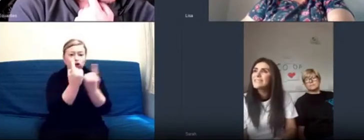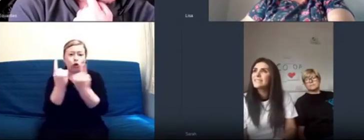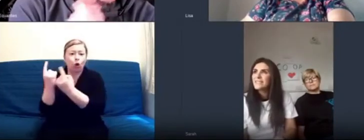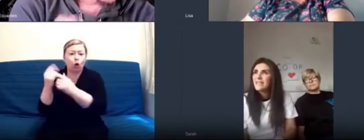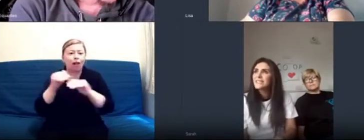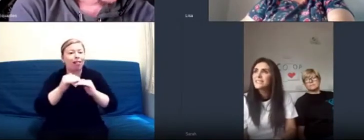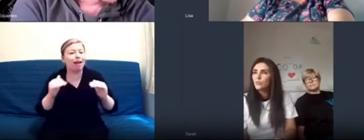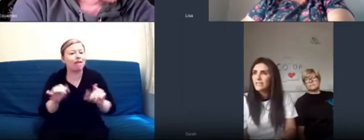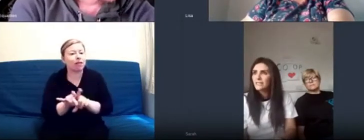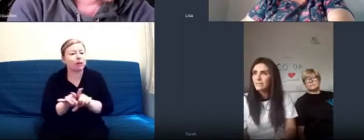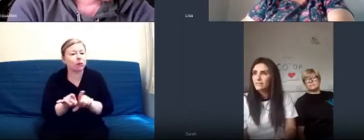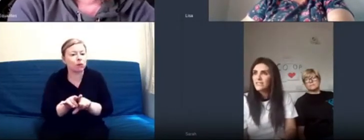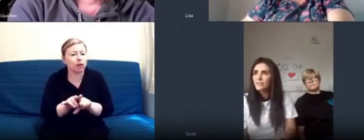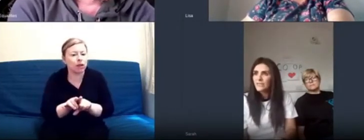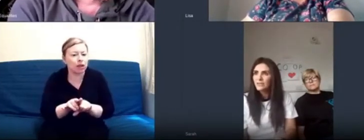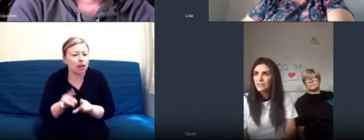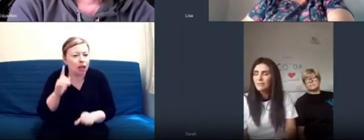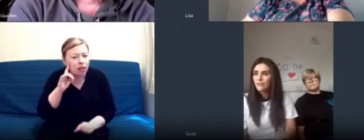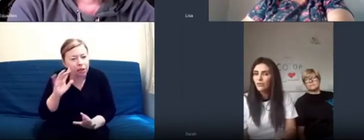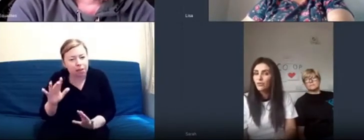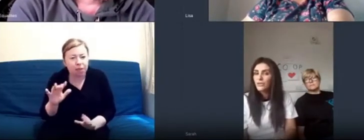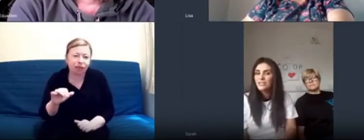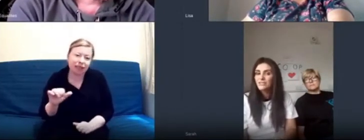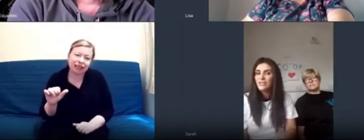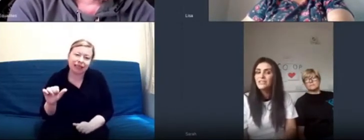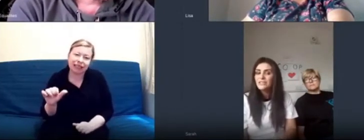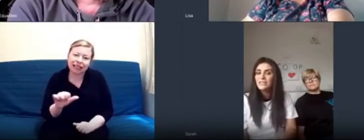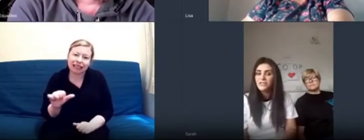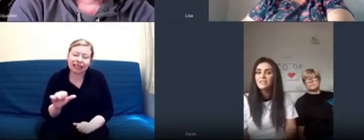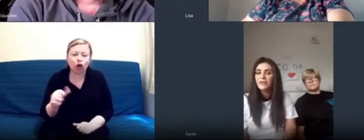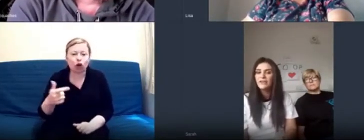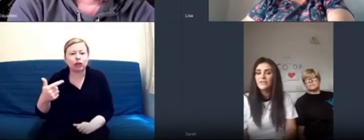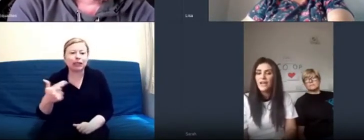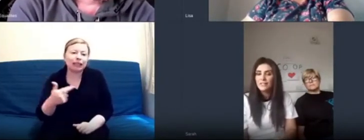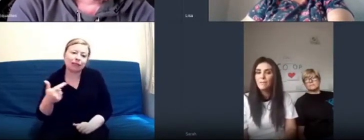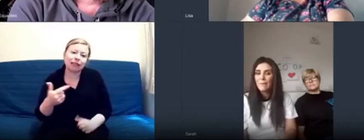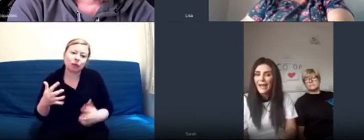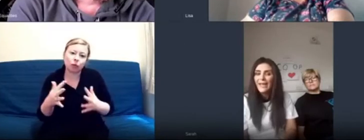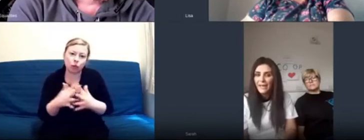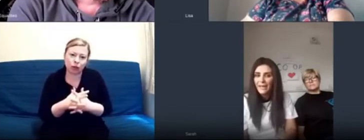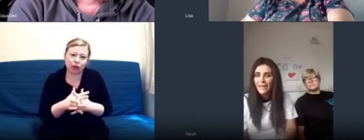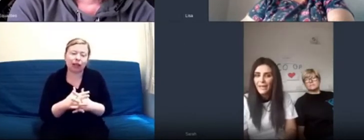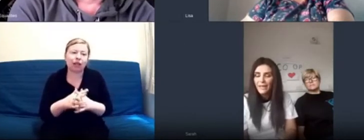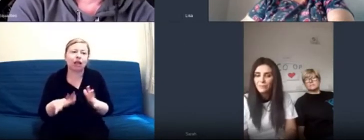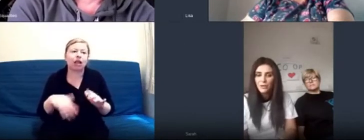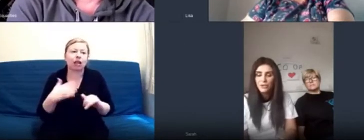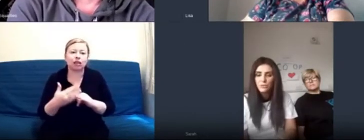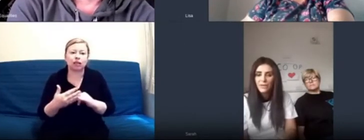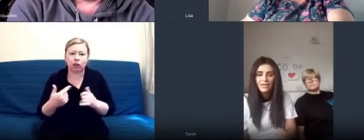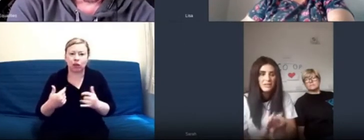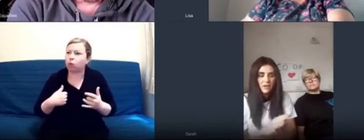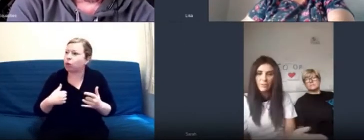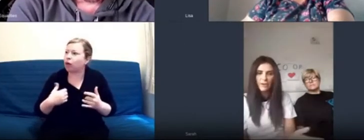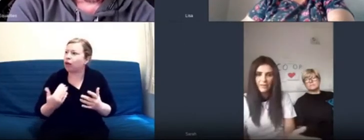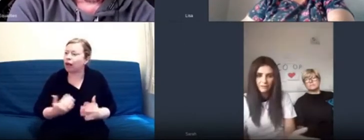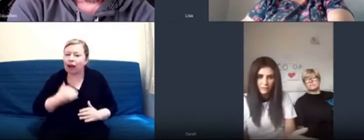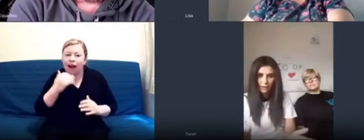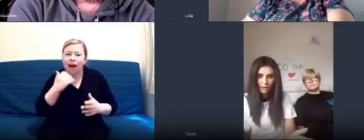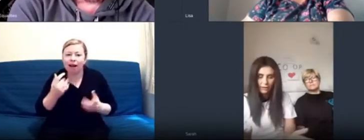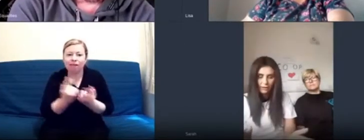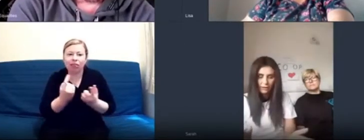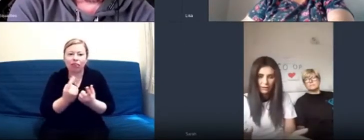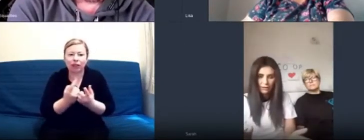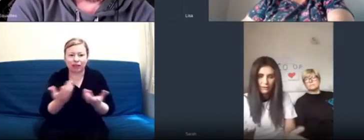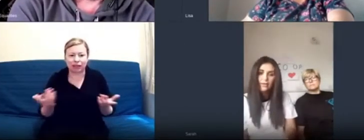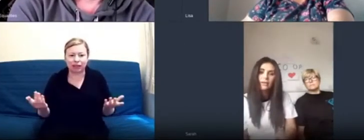easily 16 weeks, 17 weeks, I would say, before we could even consider ourselves as a bank, because we had nothing by the end of the